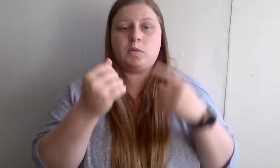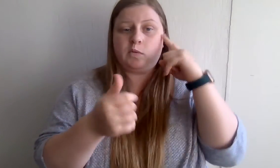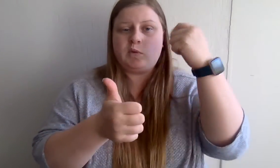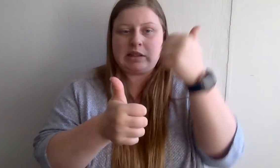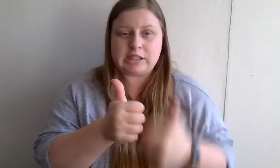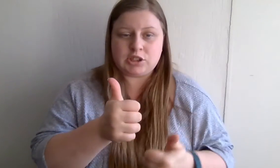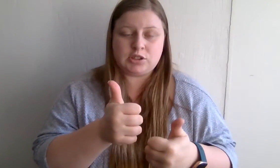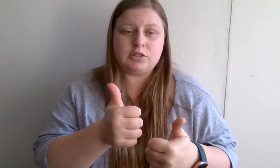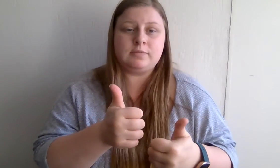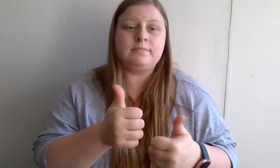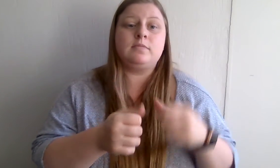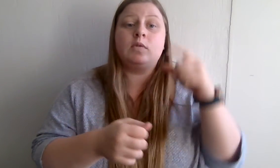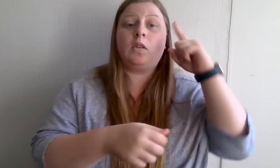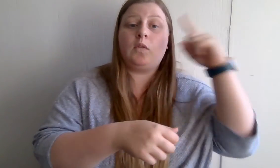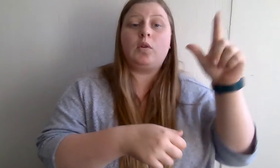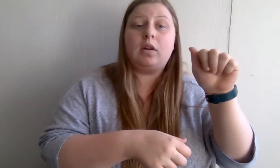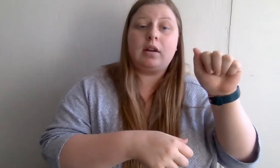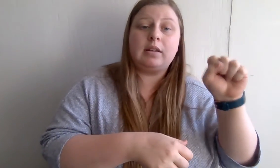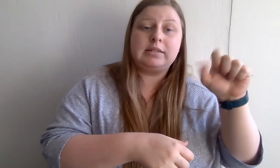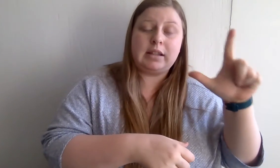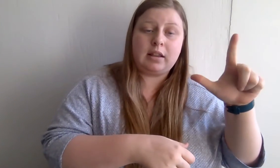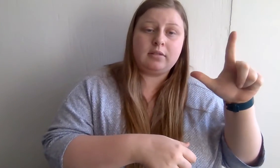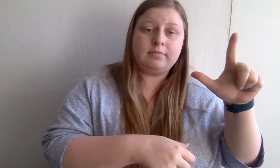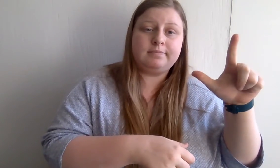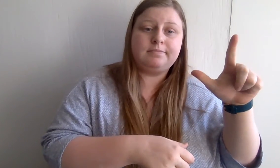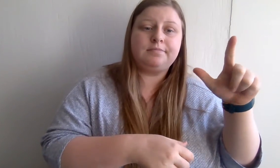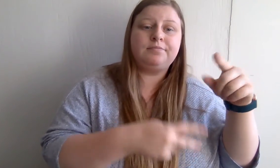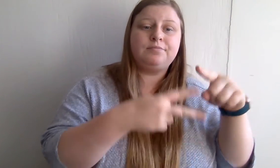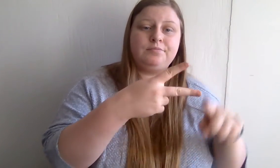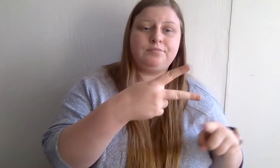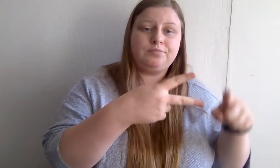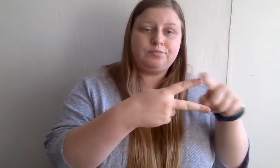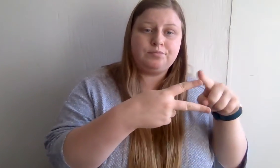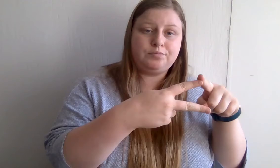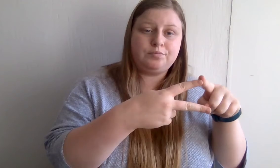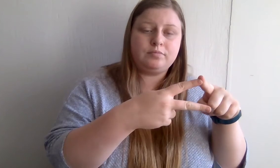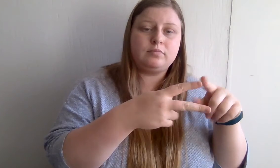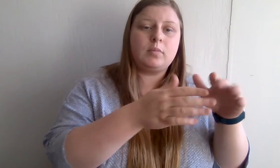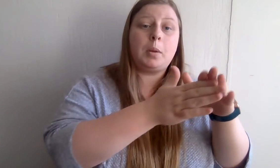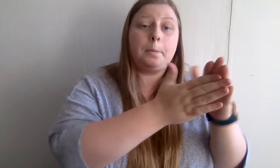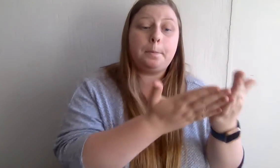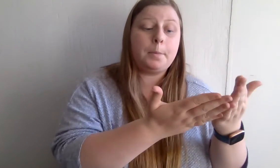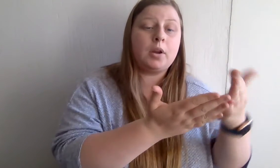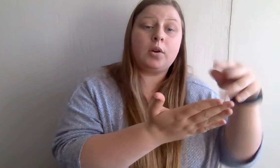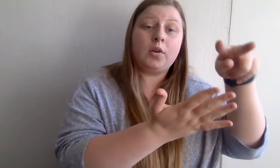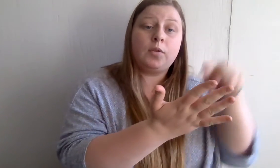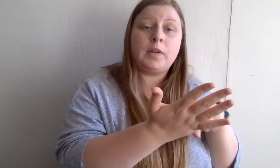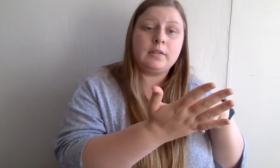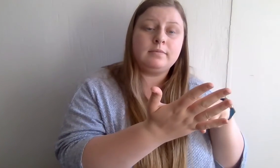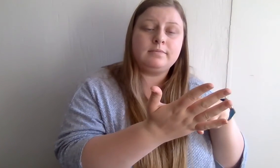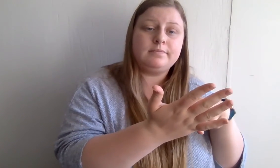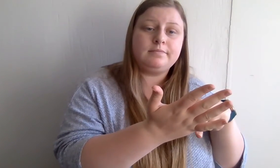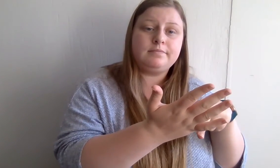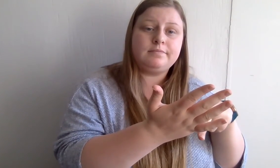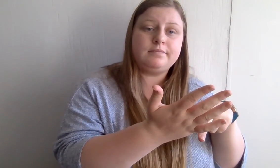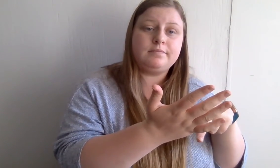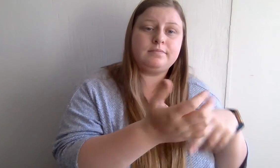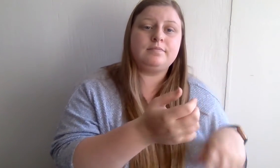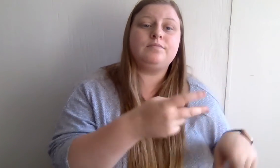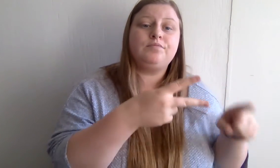You're going to try to make a recast and expansion for each example. There are 2 for each